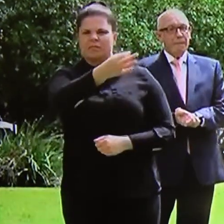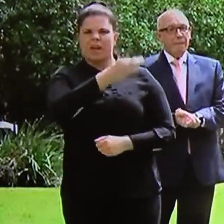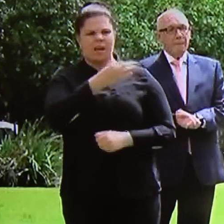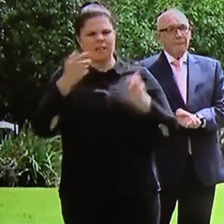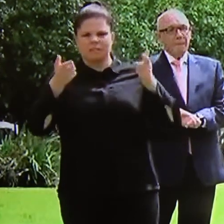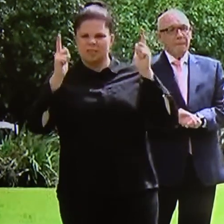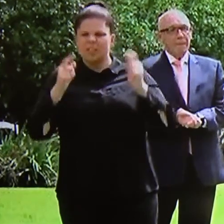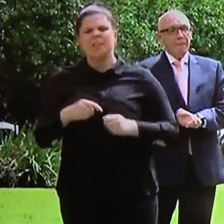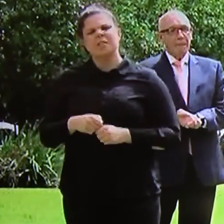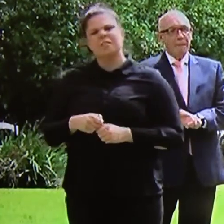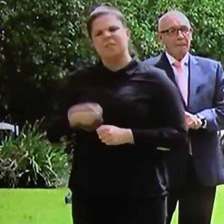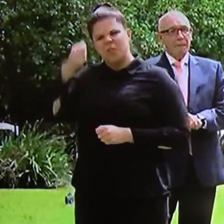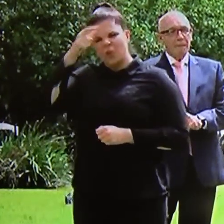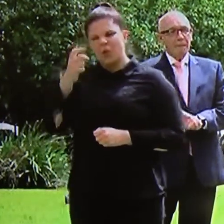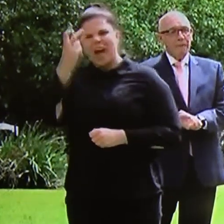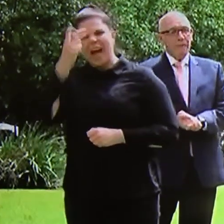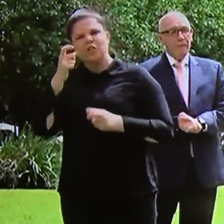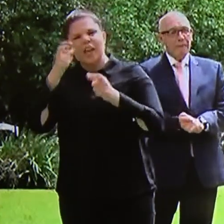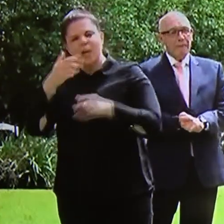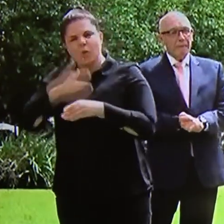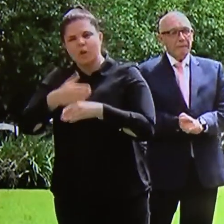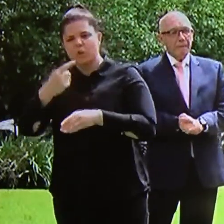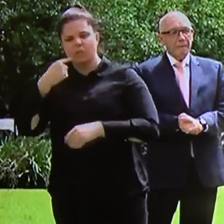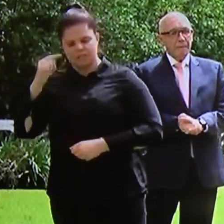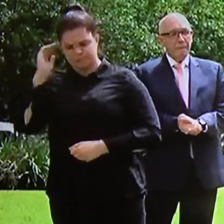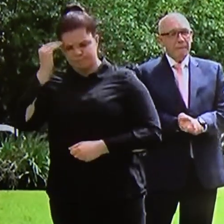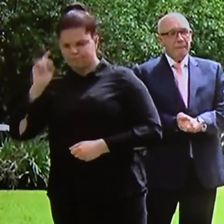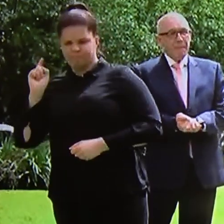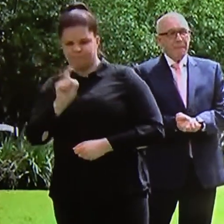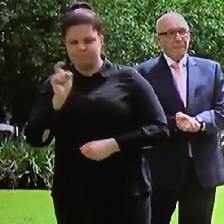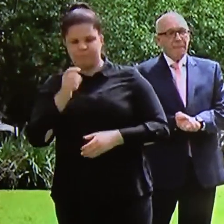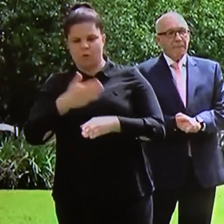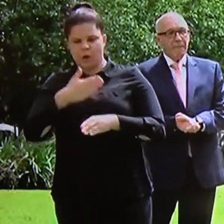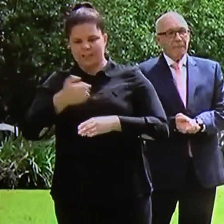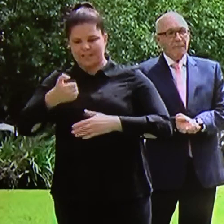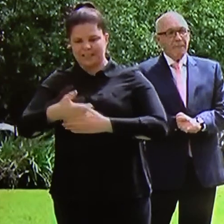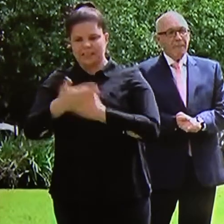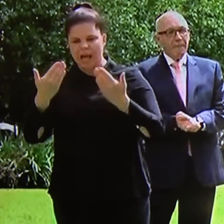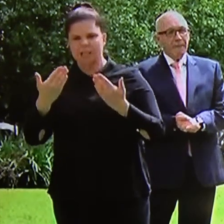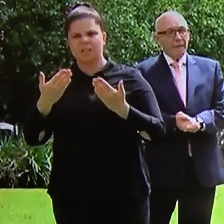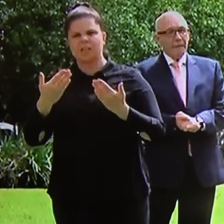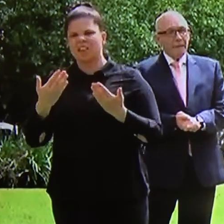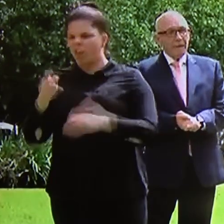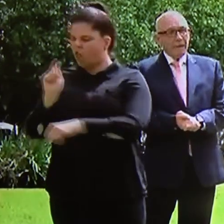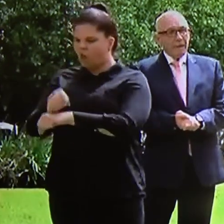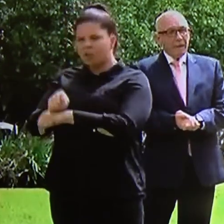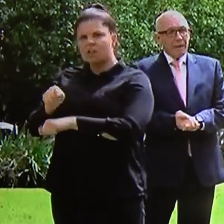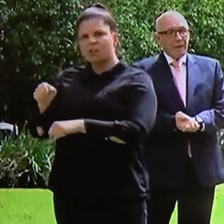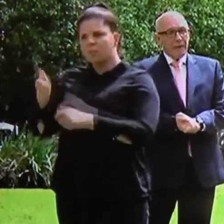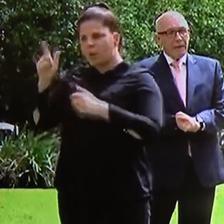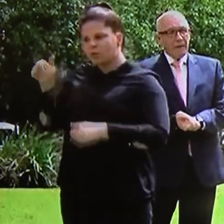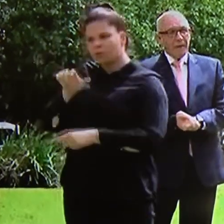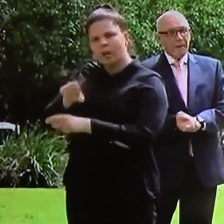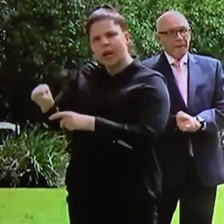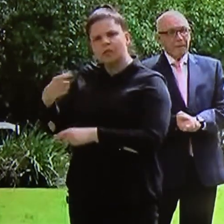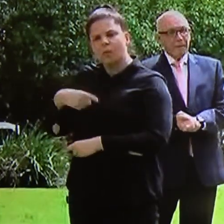Just purely means that aged care worker will get to work and that the aged care facility can pick it up for 6 days. I think it's